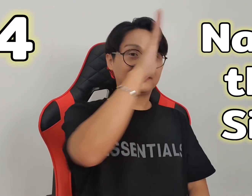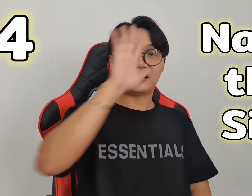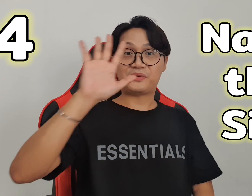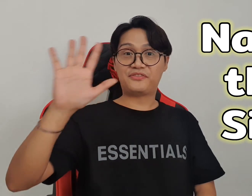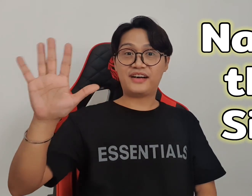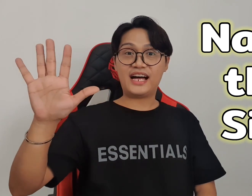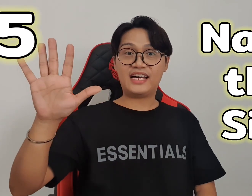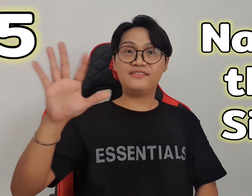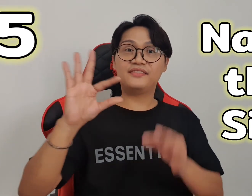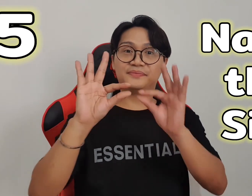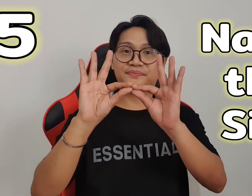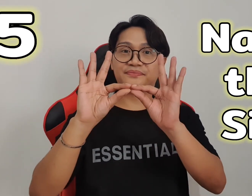Number 5.